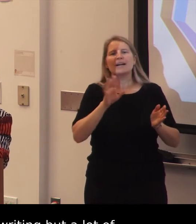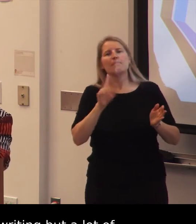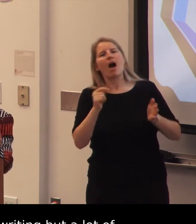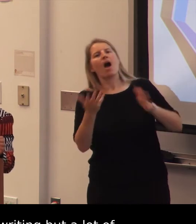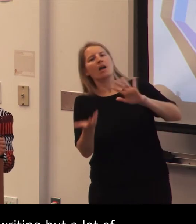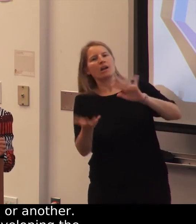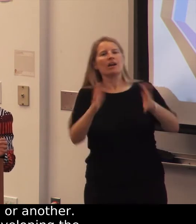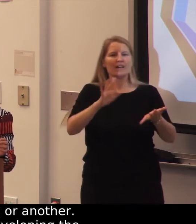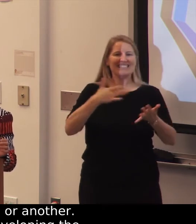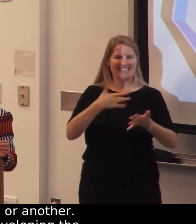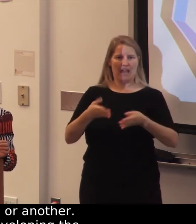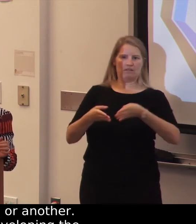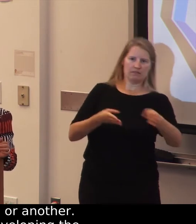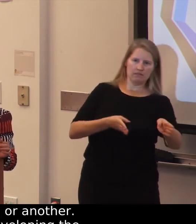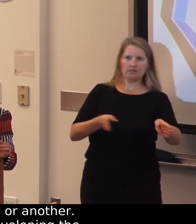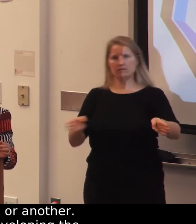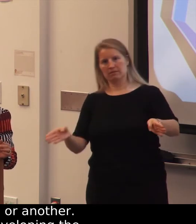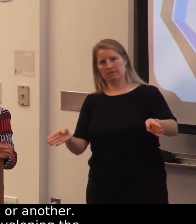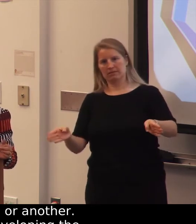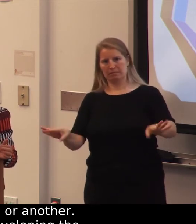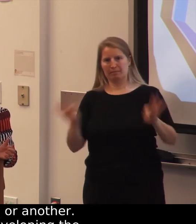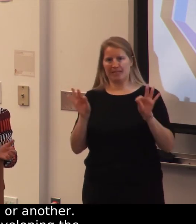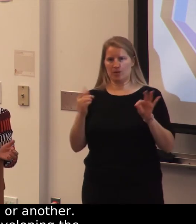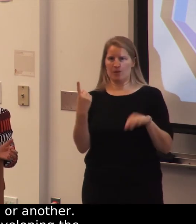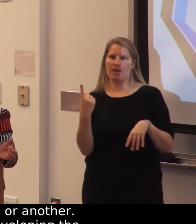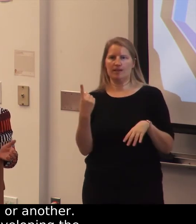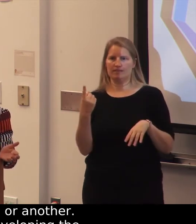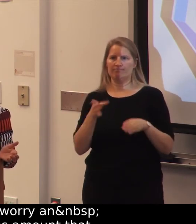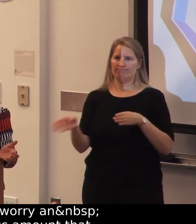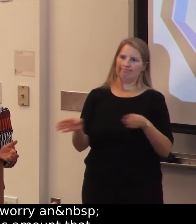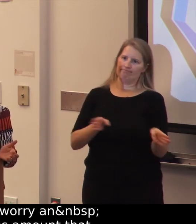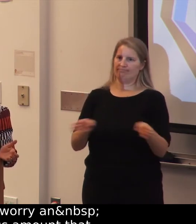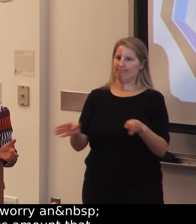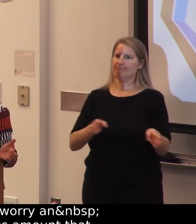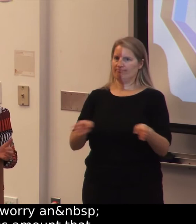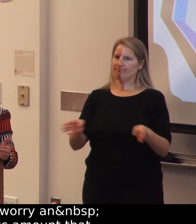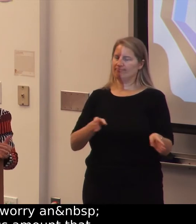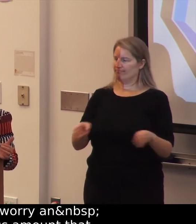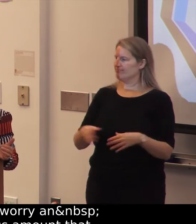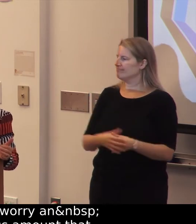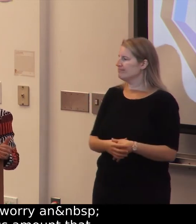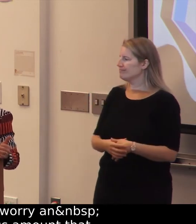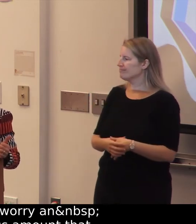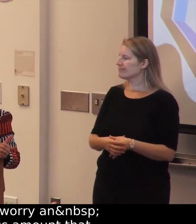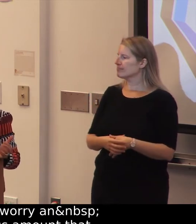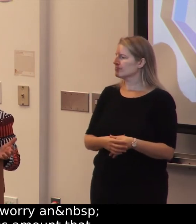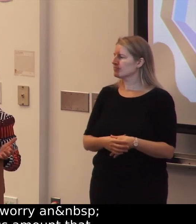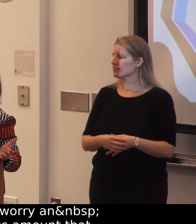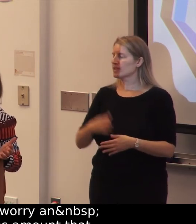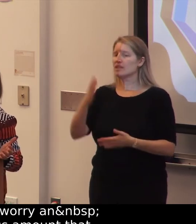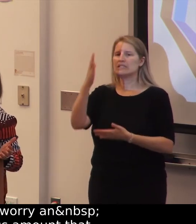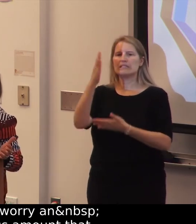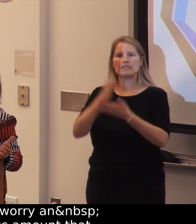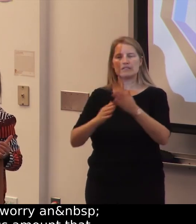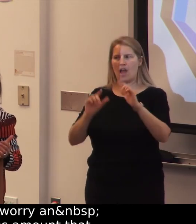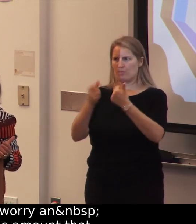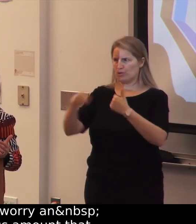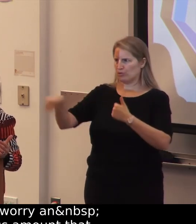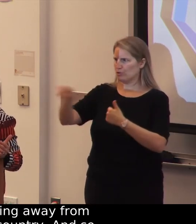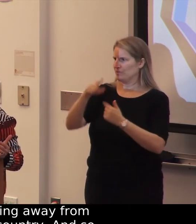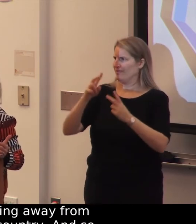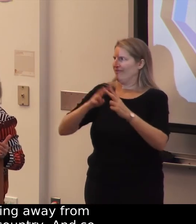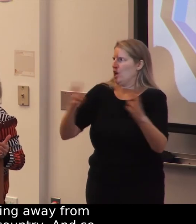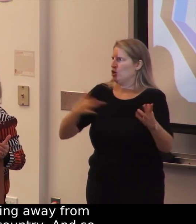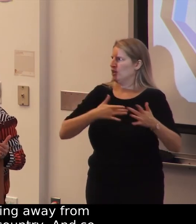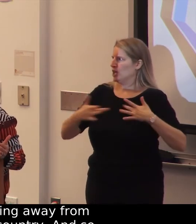programs decide we're doing one thing or another. We're developing the standard or prestige variety, right? Some groups worry an enormous amount, okay, that